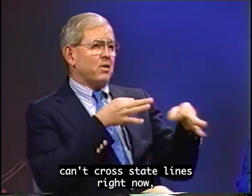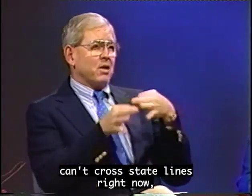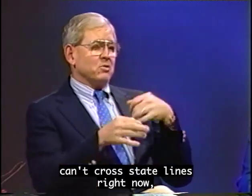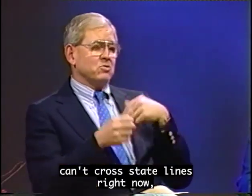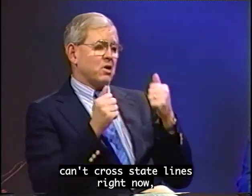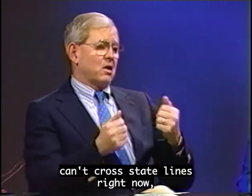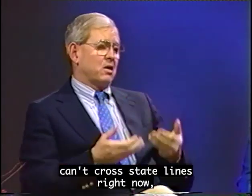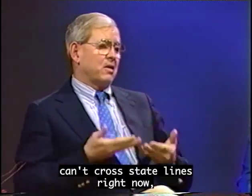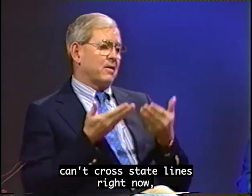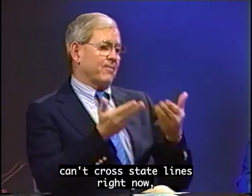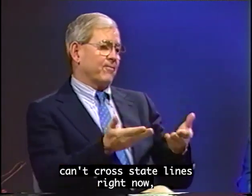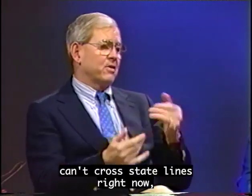lines right now.